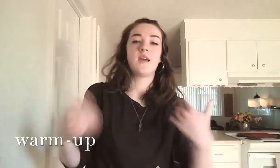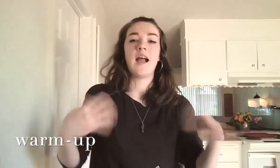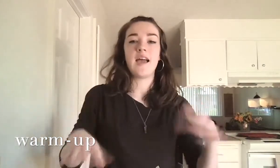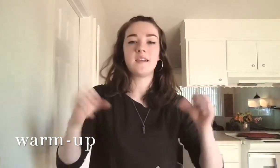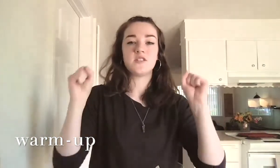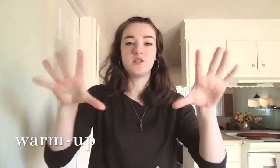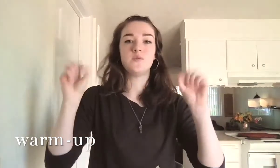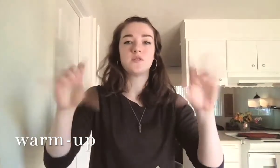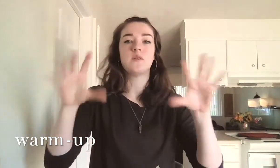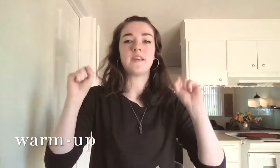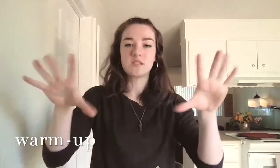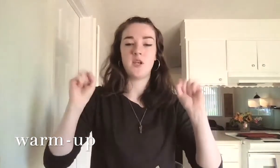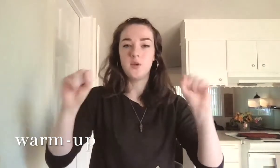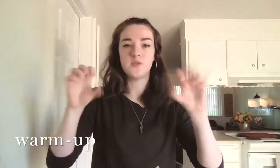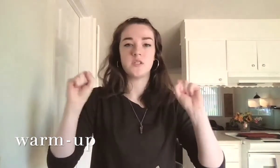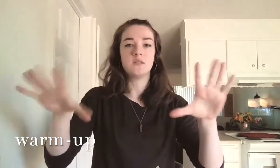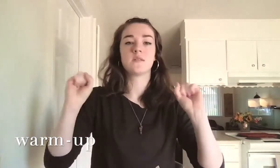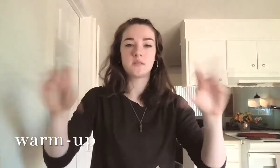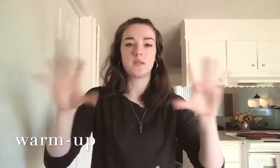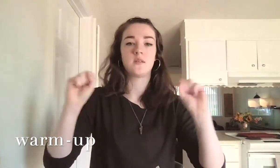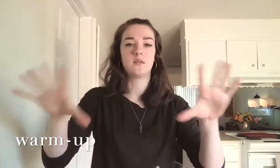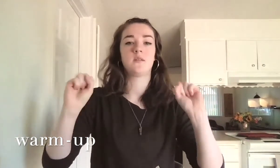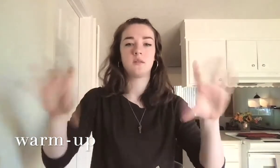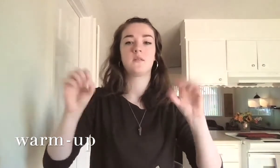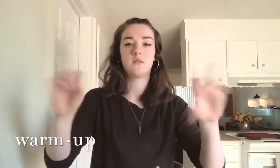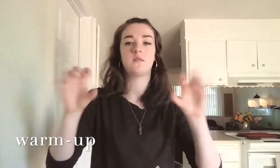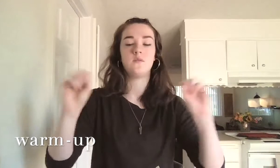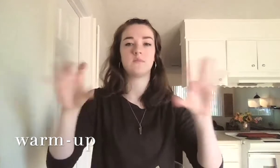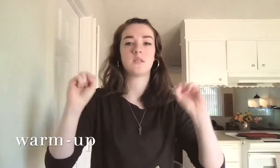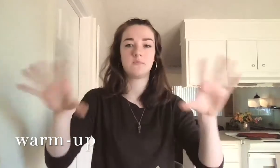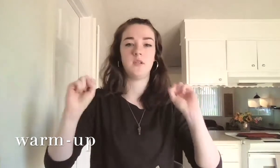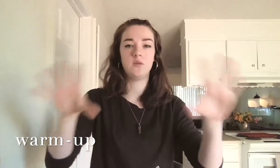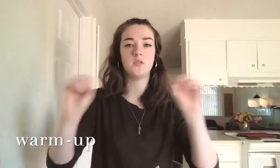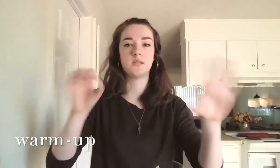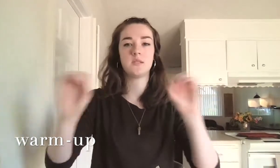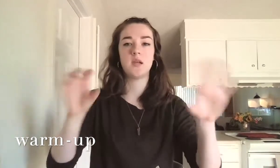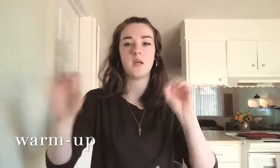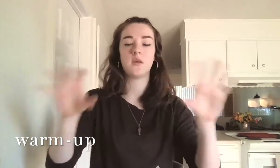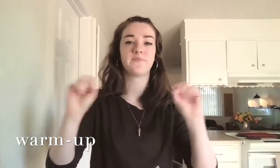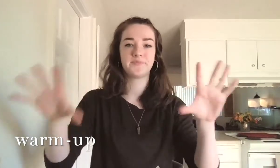And let's do some explosions. Do some explosions today.